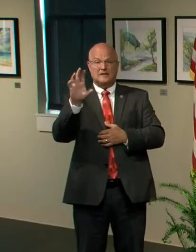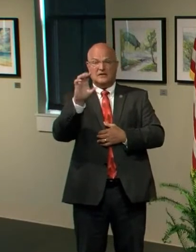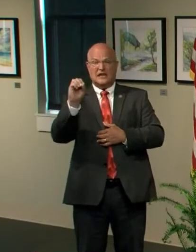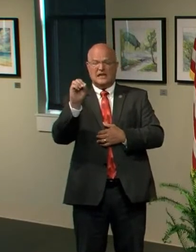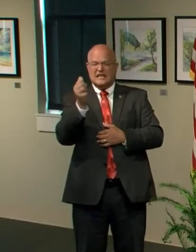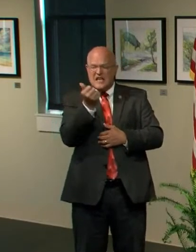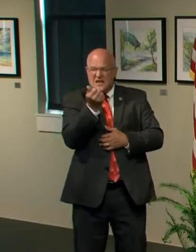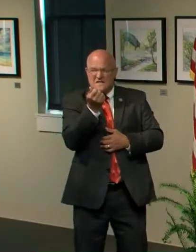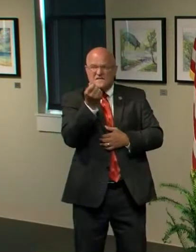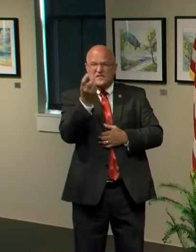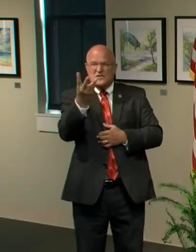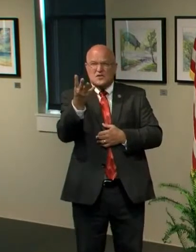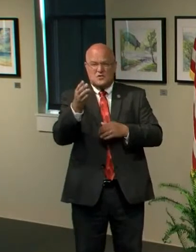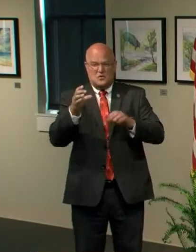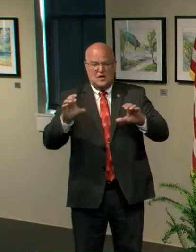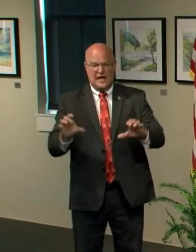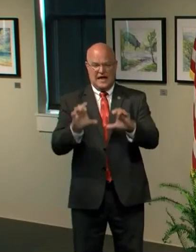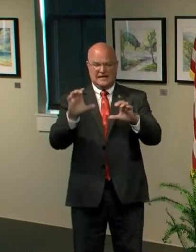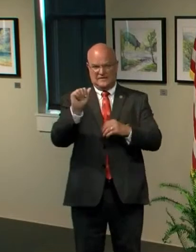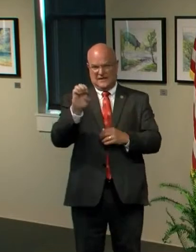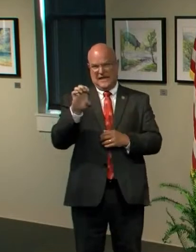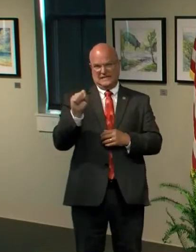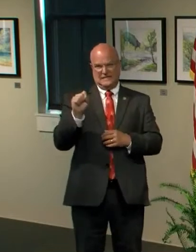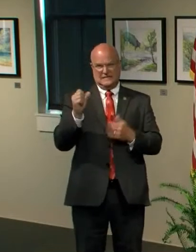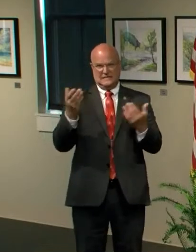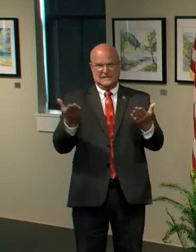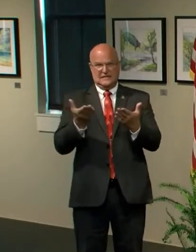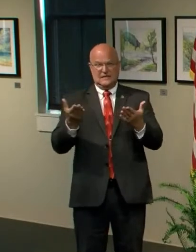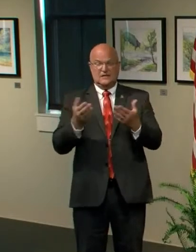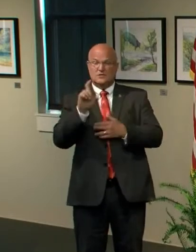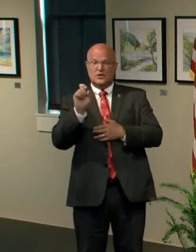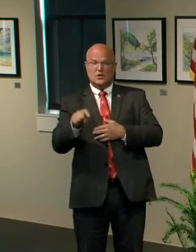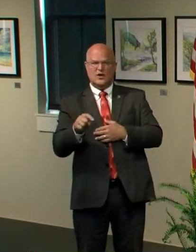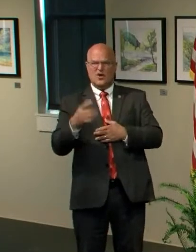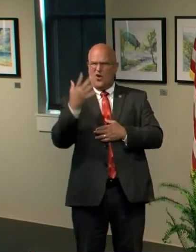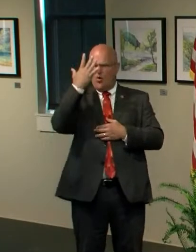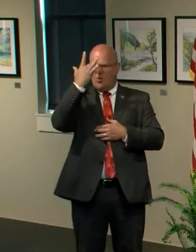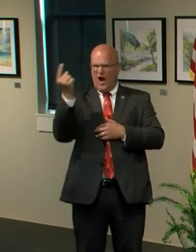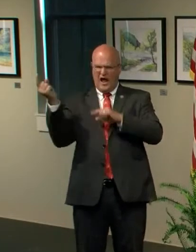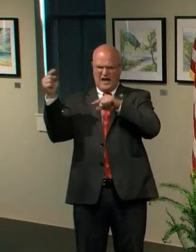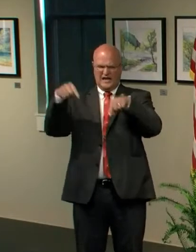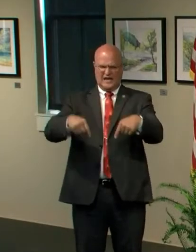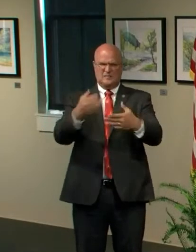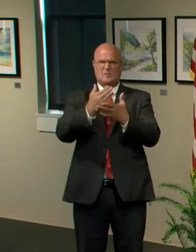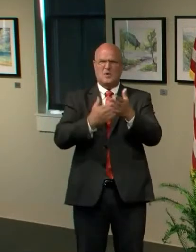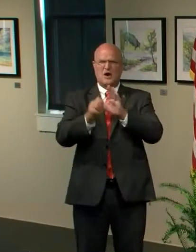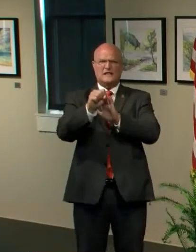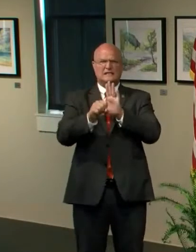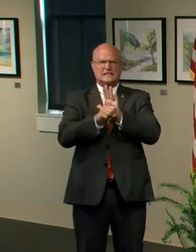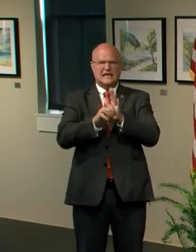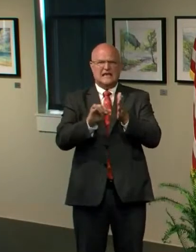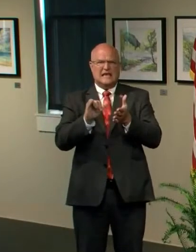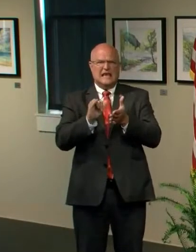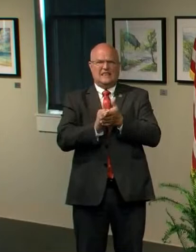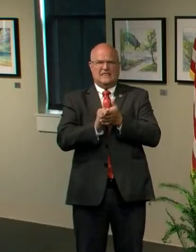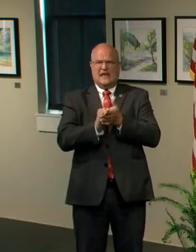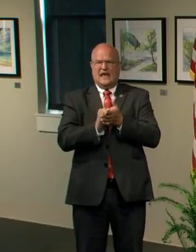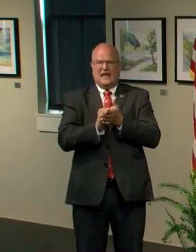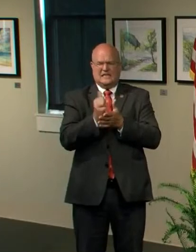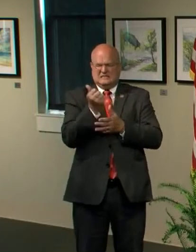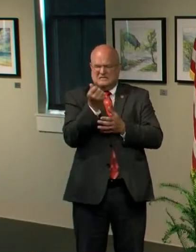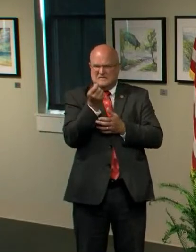a few number of active cases. And so the question is, well, why do you come to a part of the state that